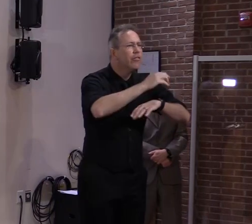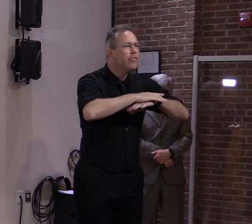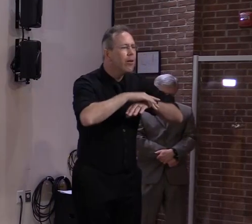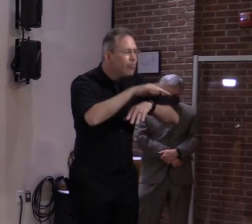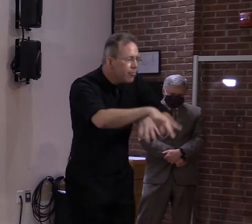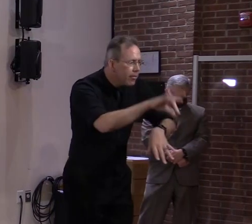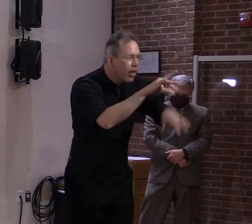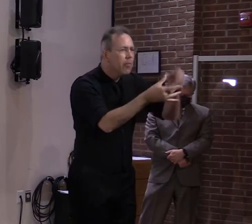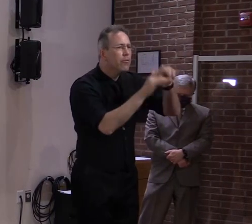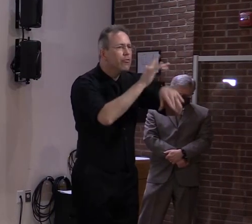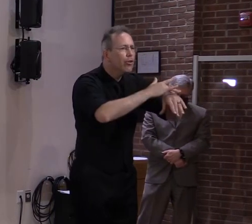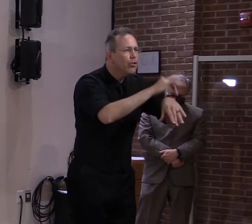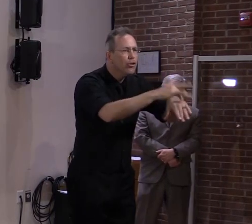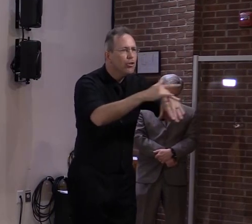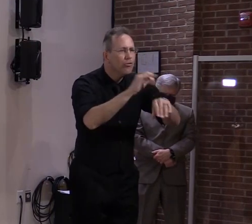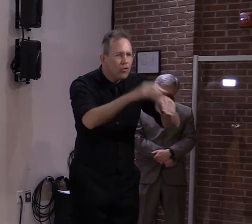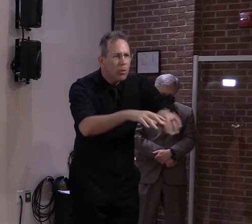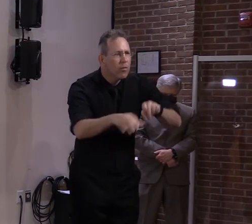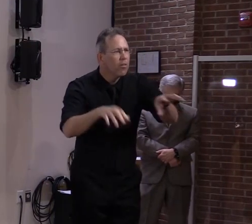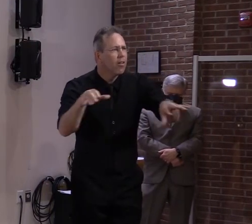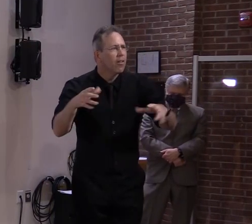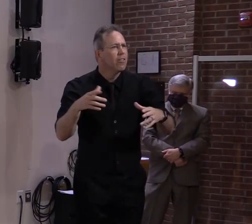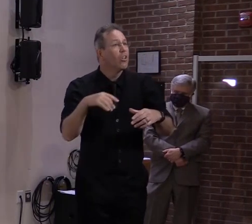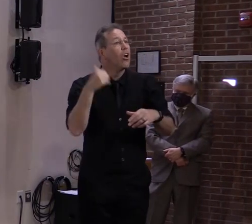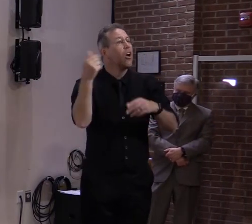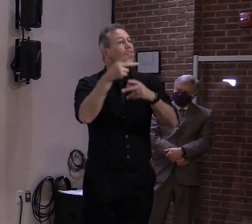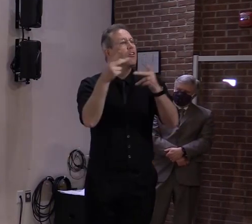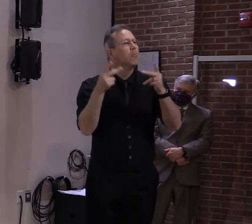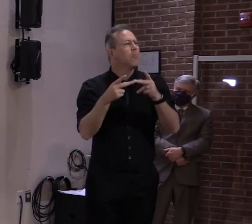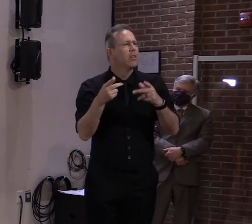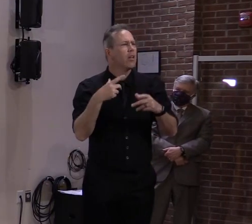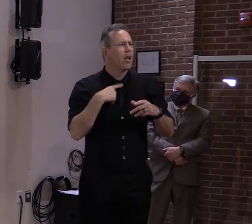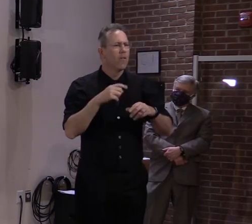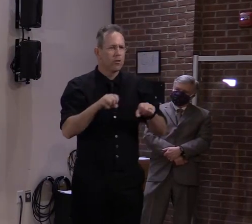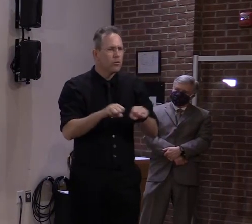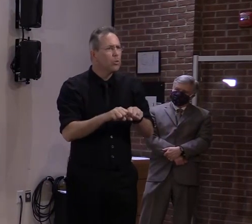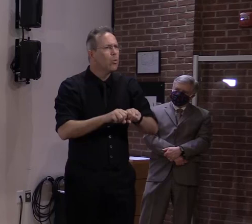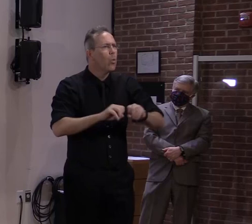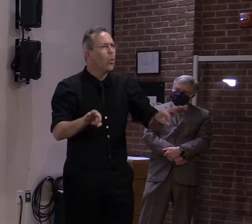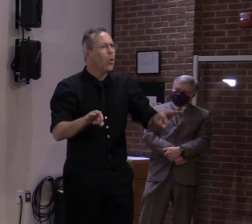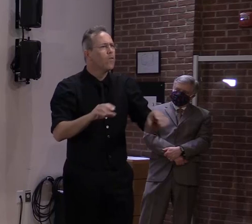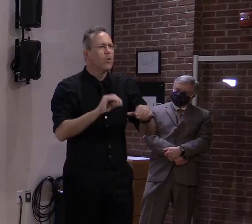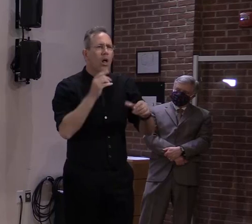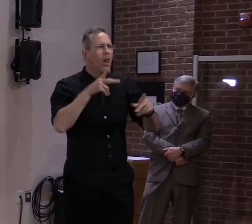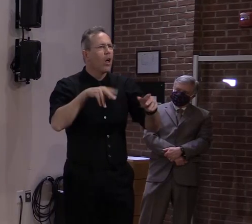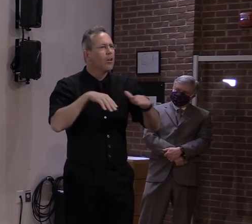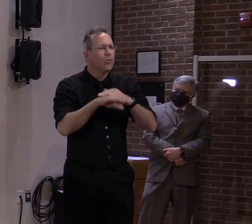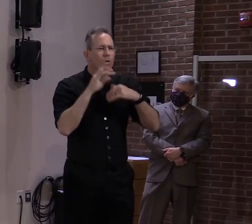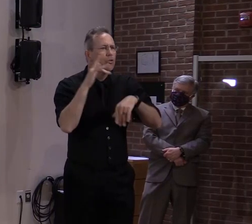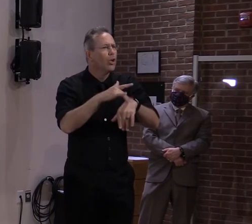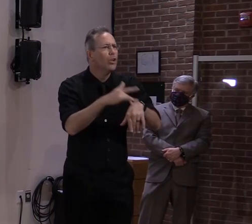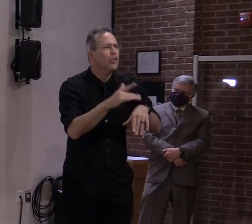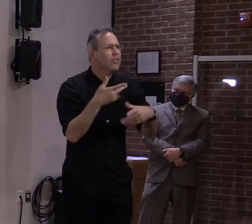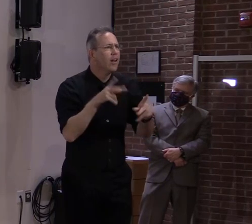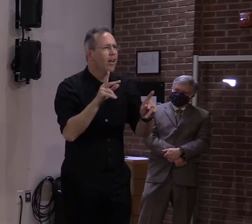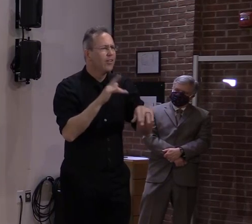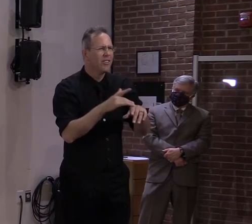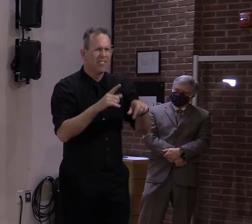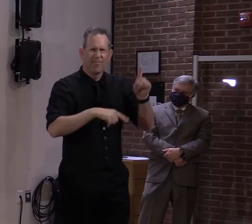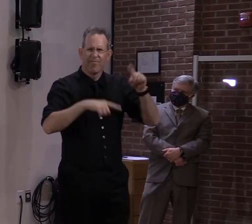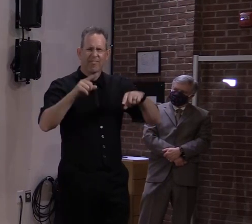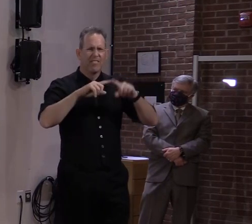not expected to touch anything. Why are the different rules between craft fairs and farmers markets for the